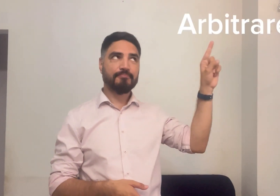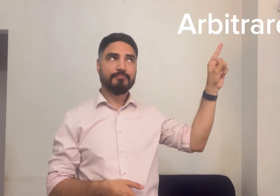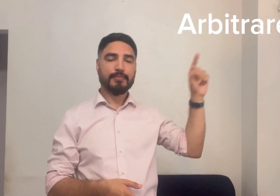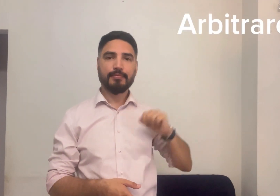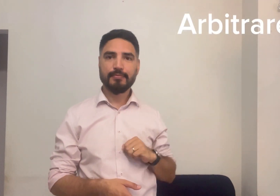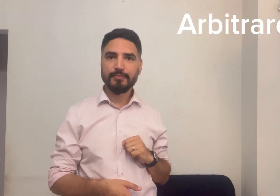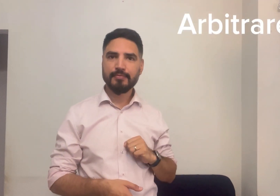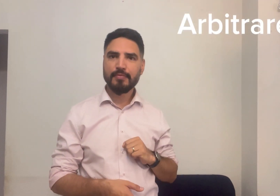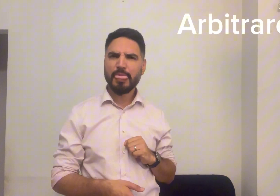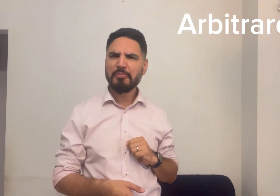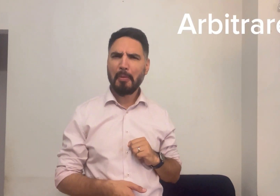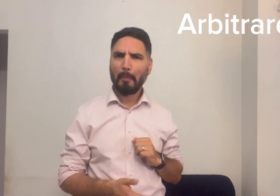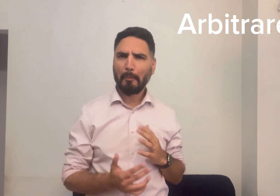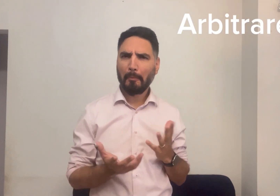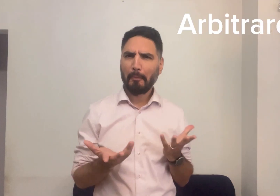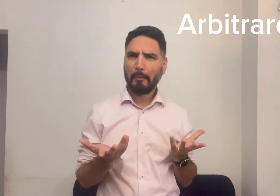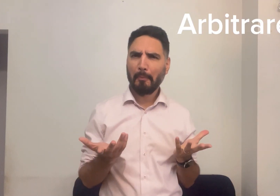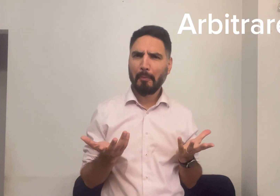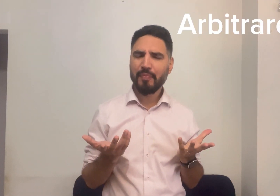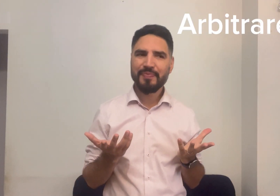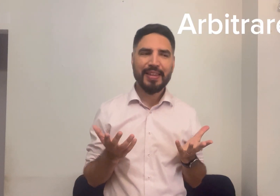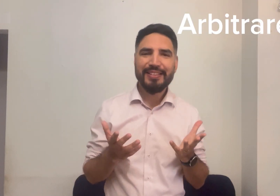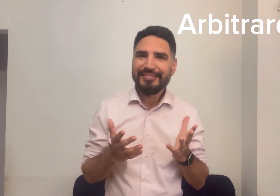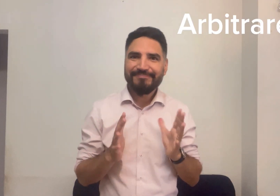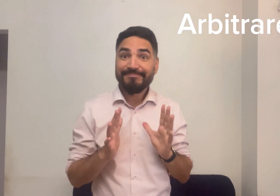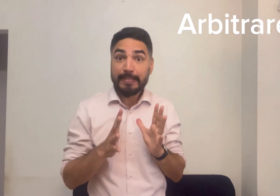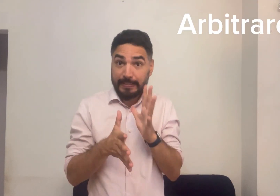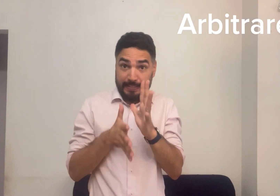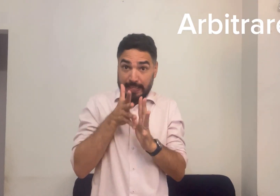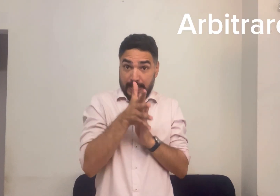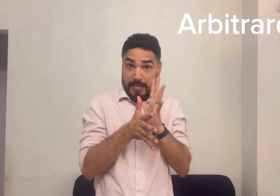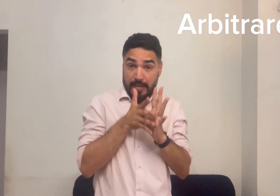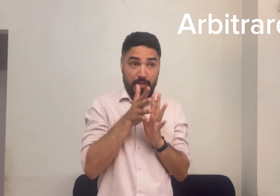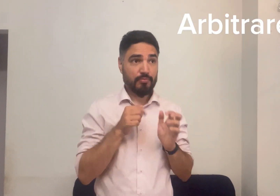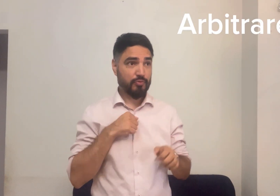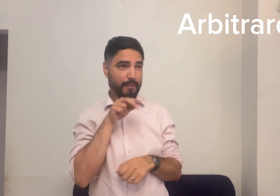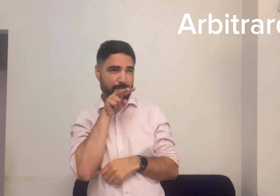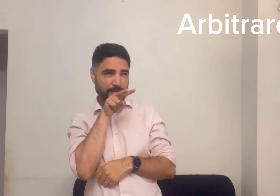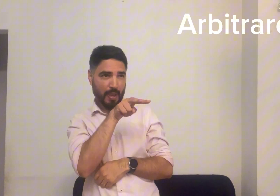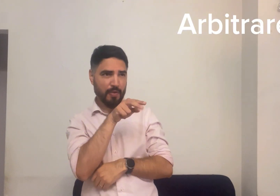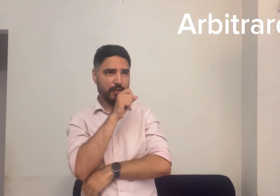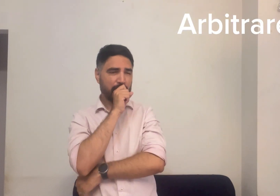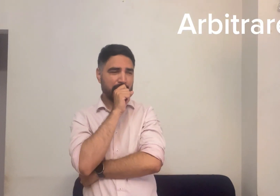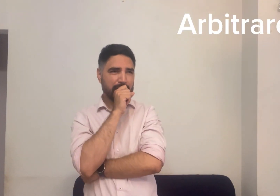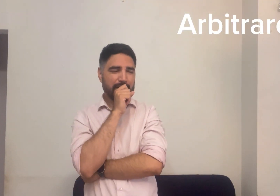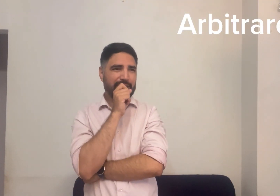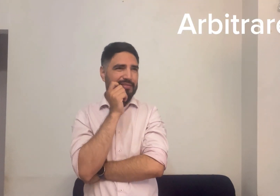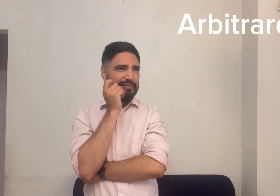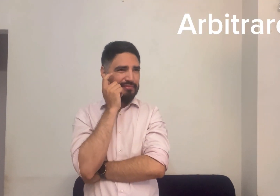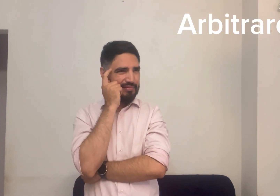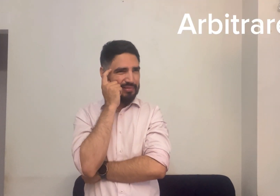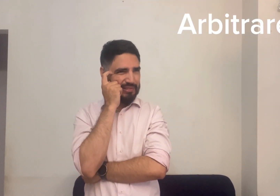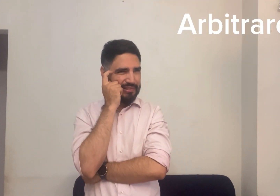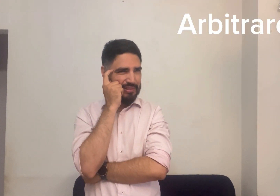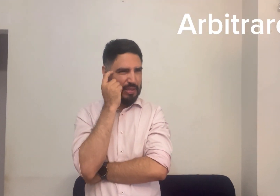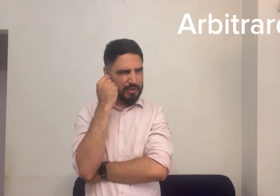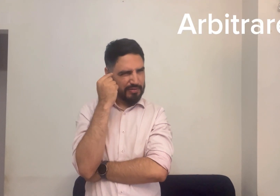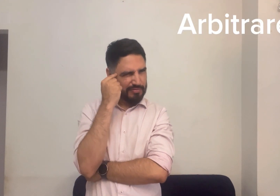What do we mean by arbitrary signs? They're the ones that, when you see them, don't show any